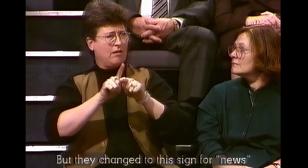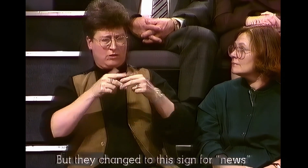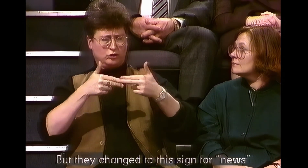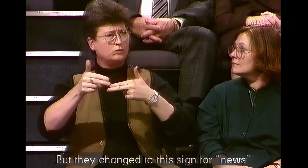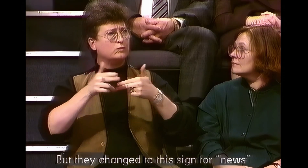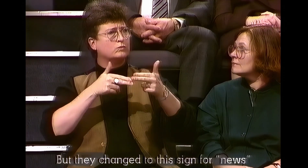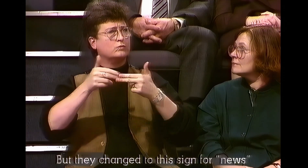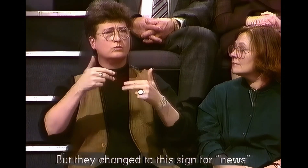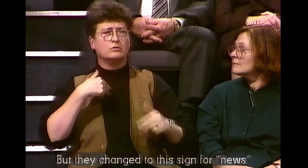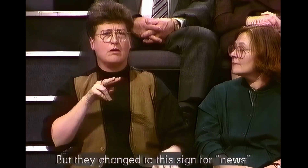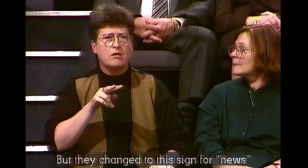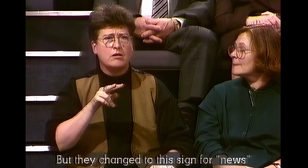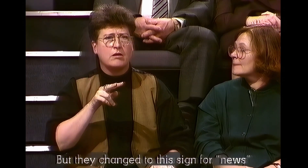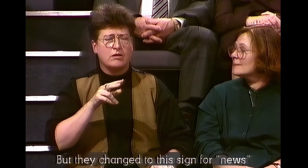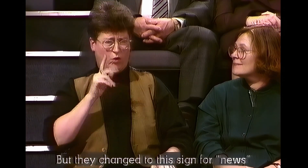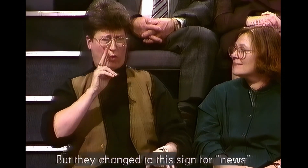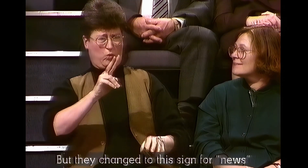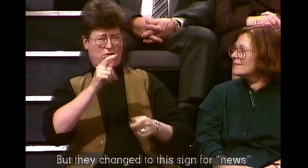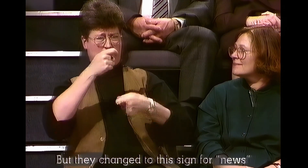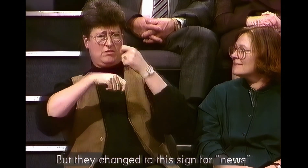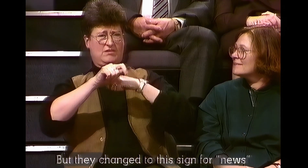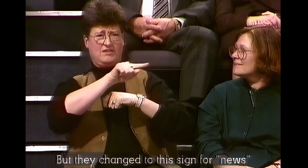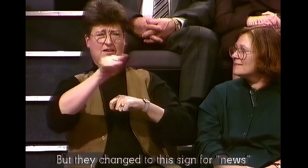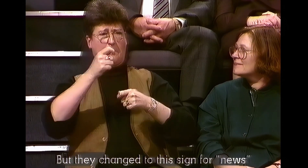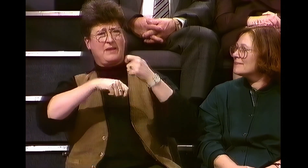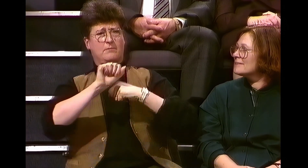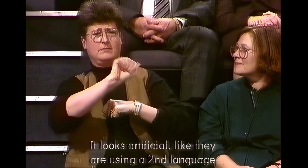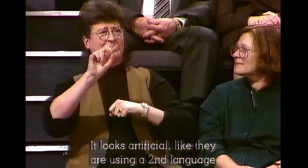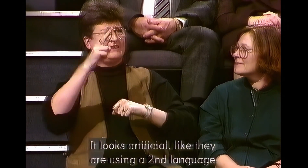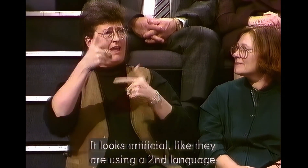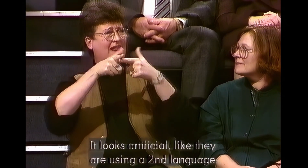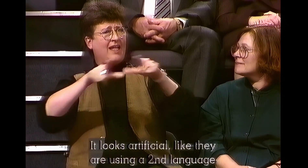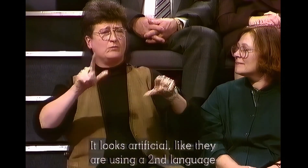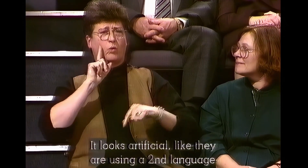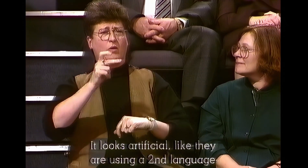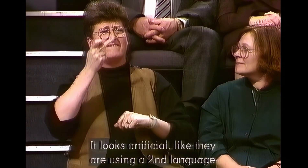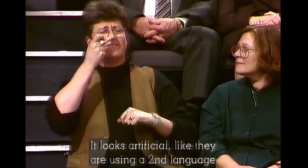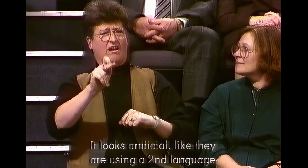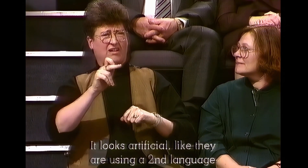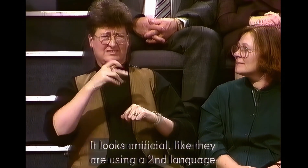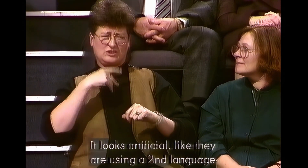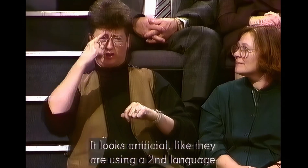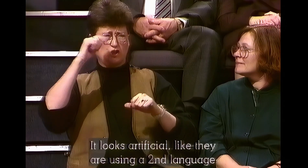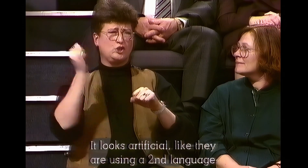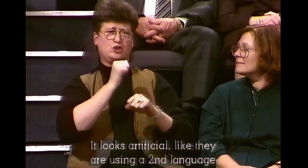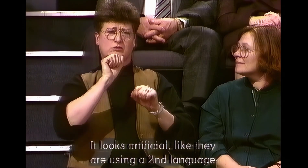most of them seem to have changed this sign for news. It looks artificial, like they're using a second